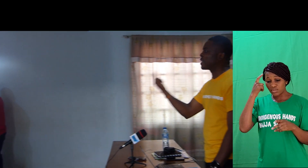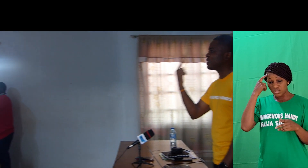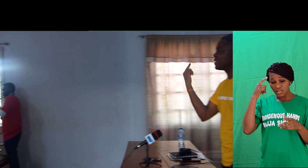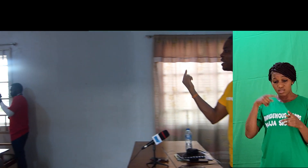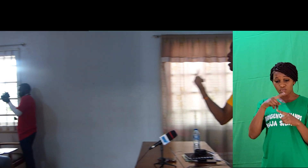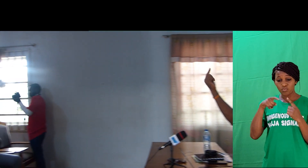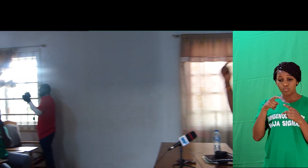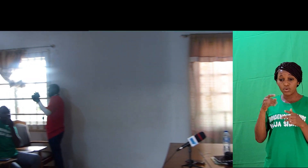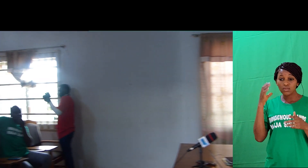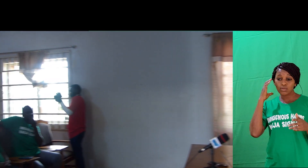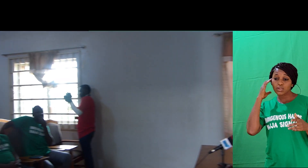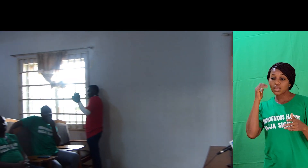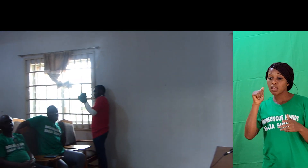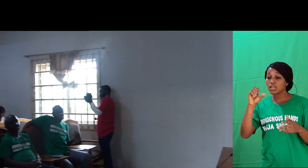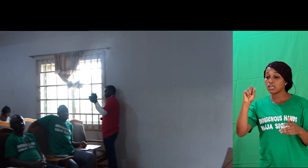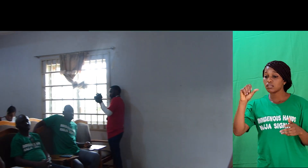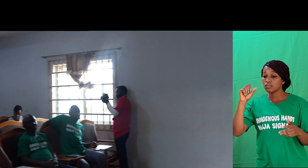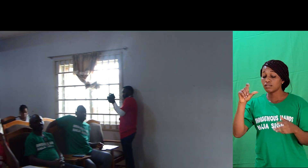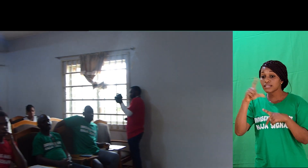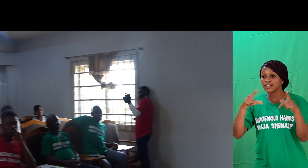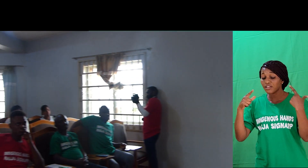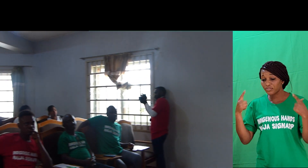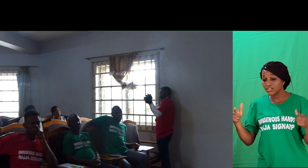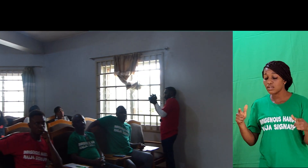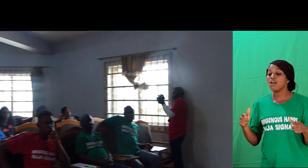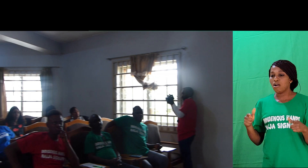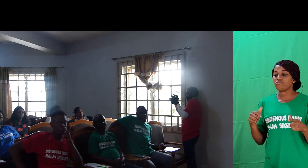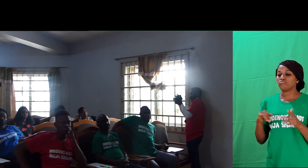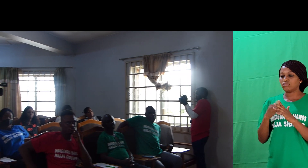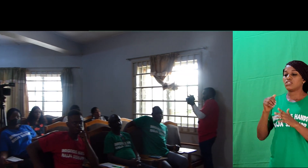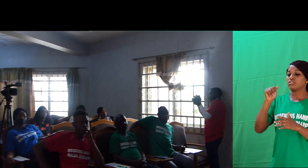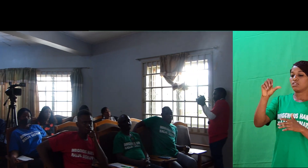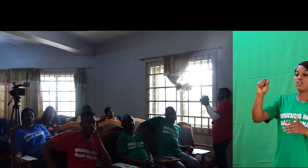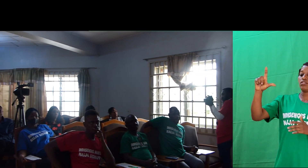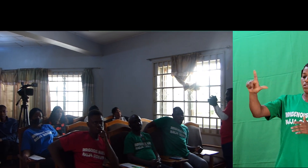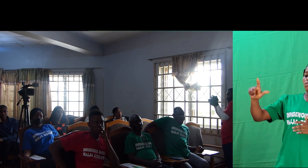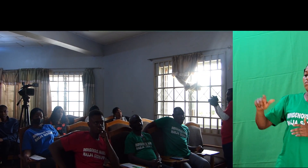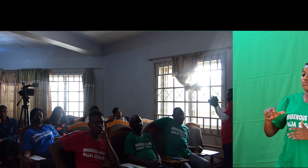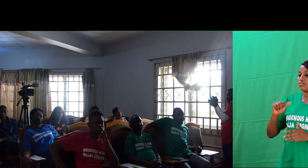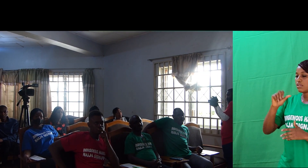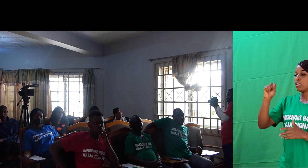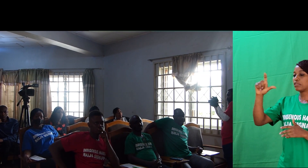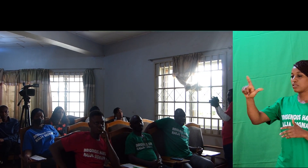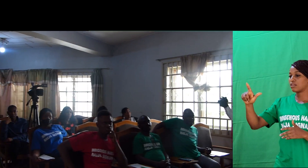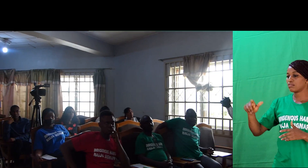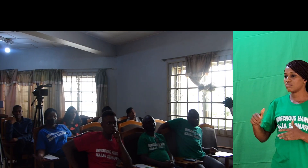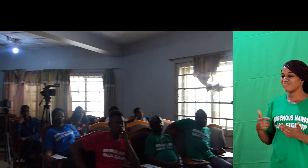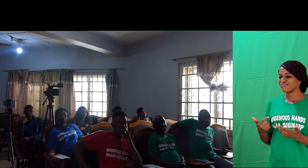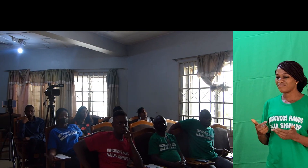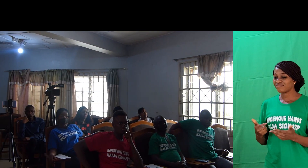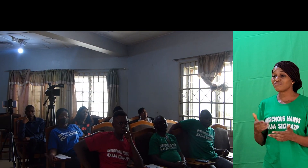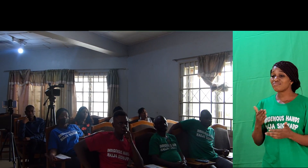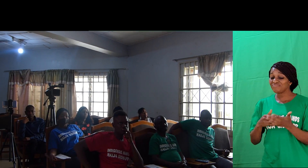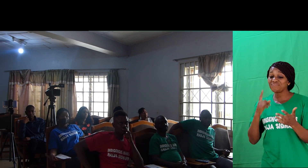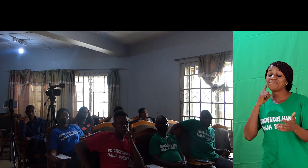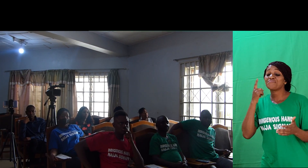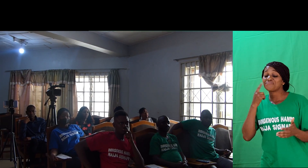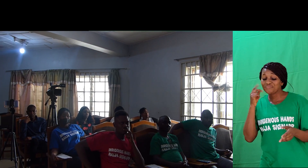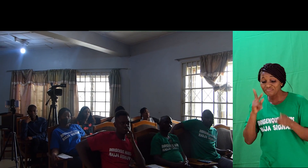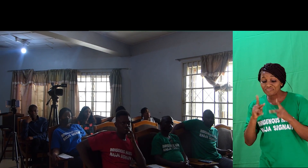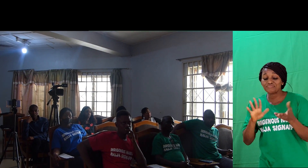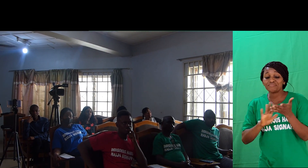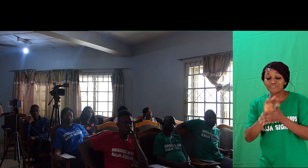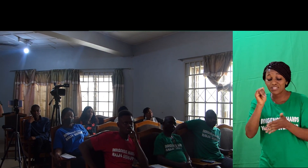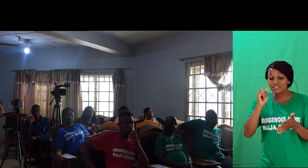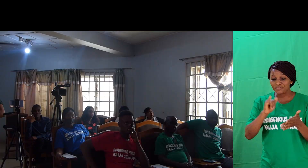is American Sign Language. Even amongst the deaf people, some deaf people argue that sign language is American Sign